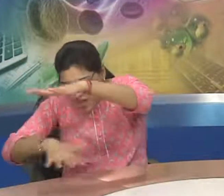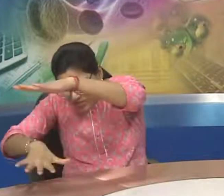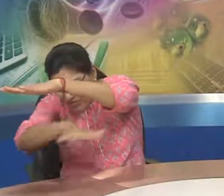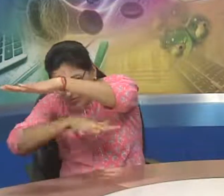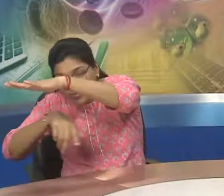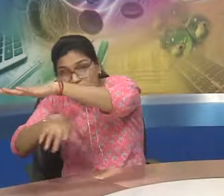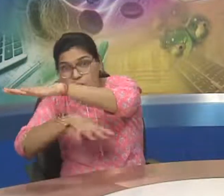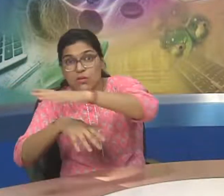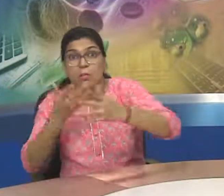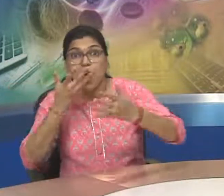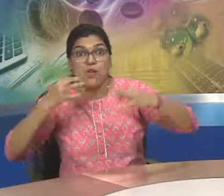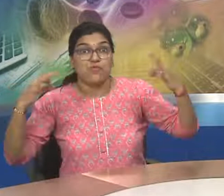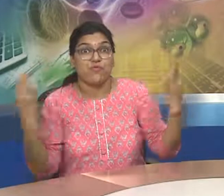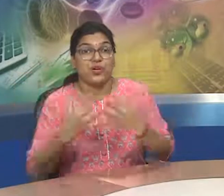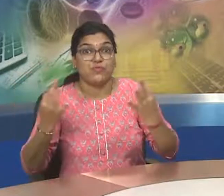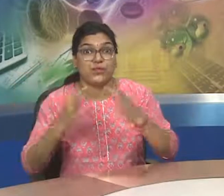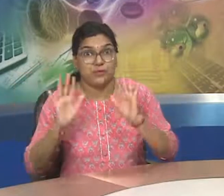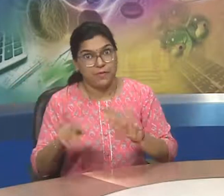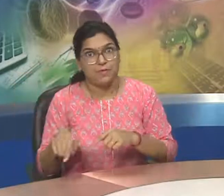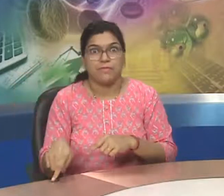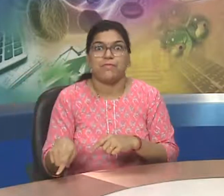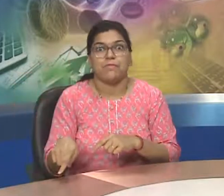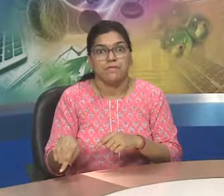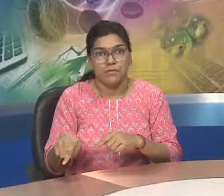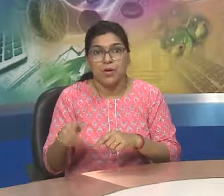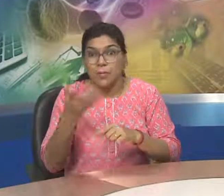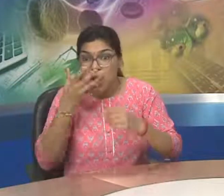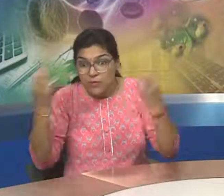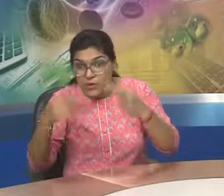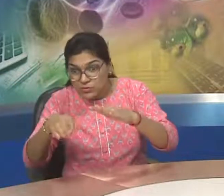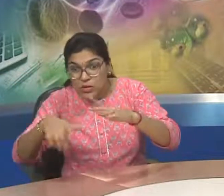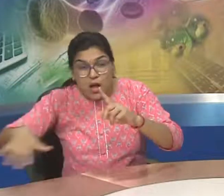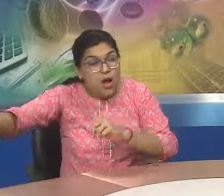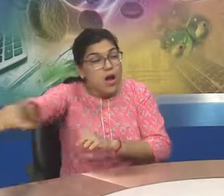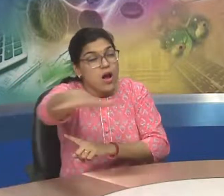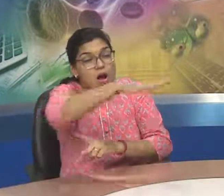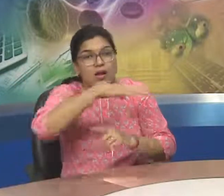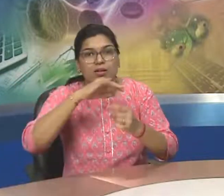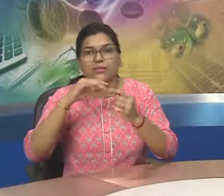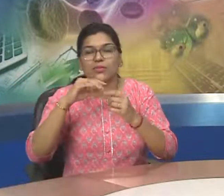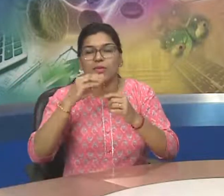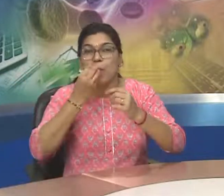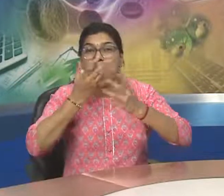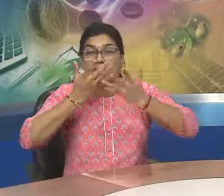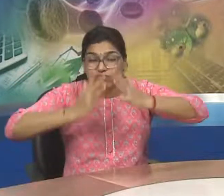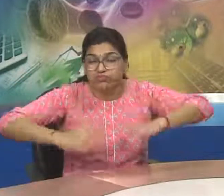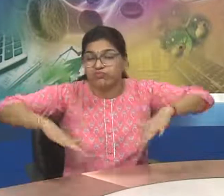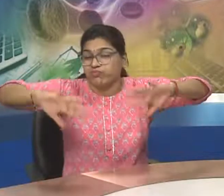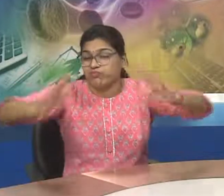Animals, plants which live under water may have this.